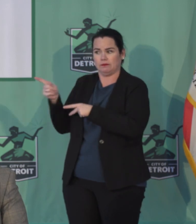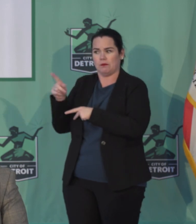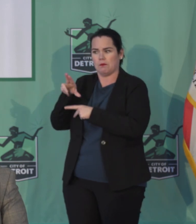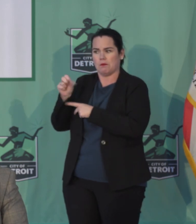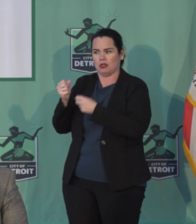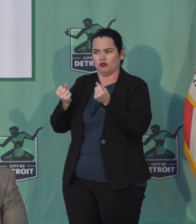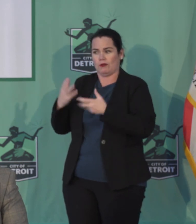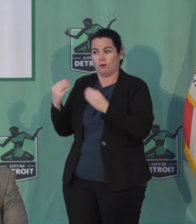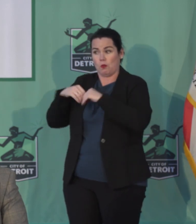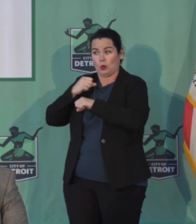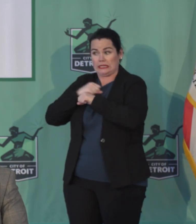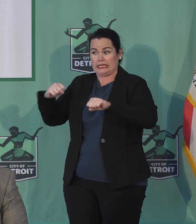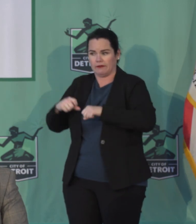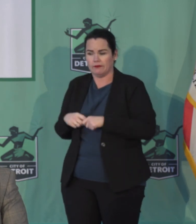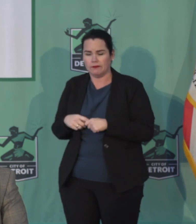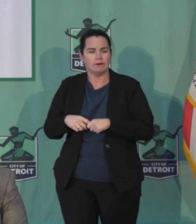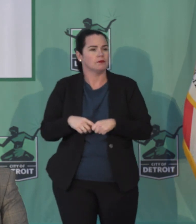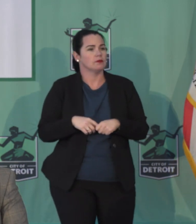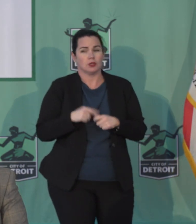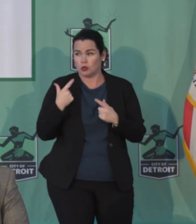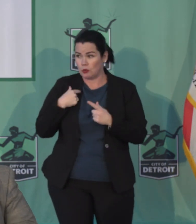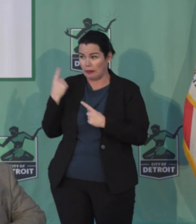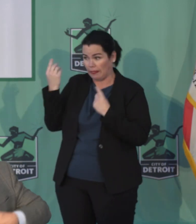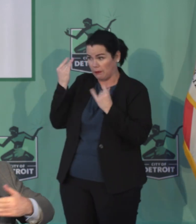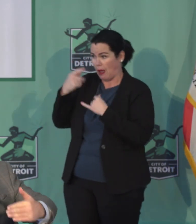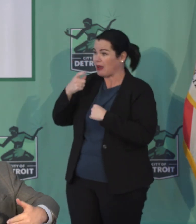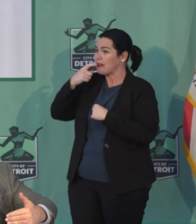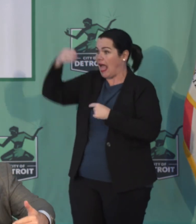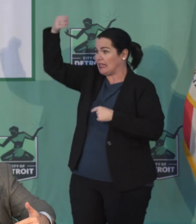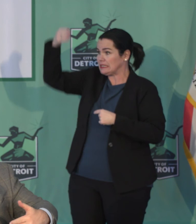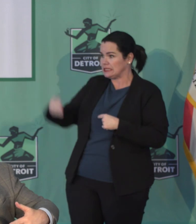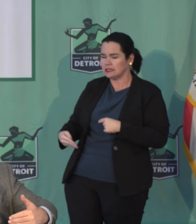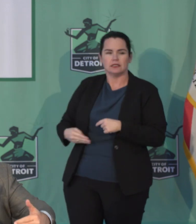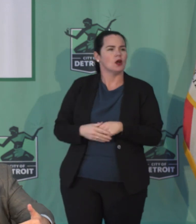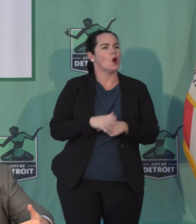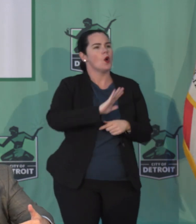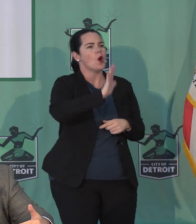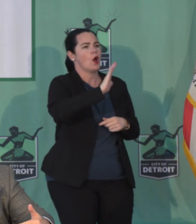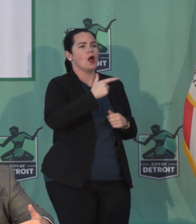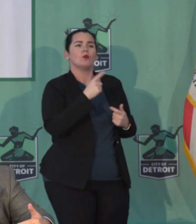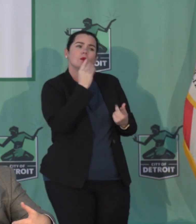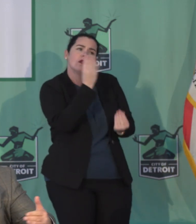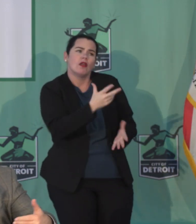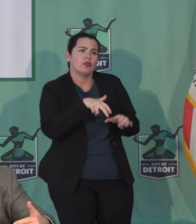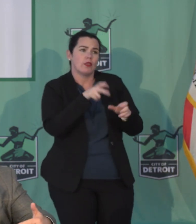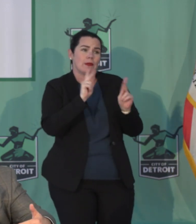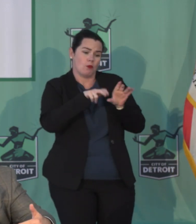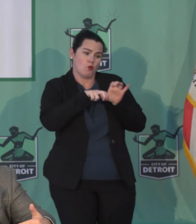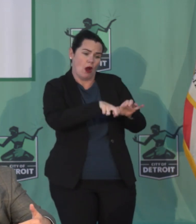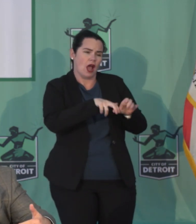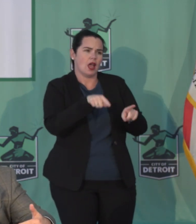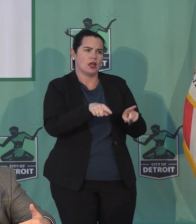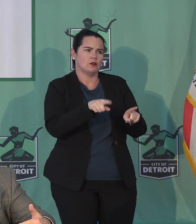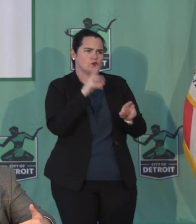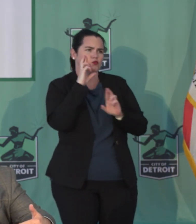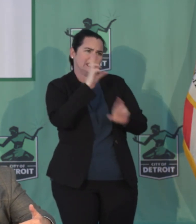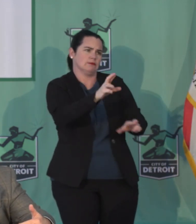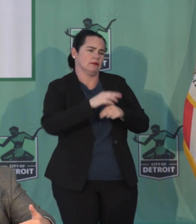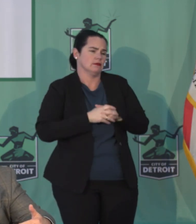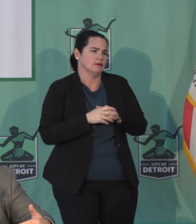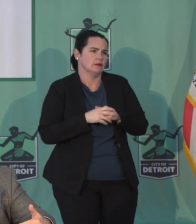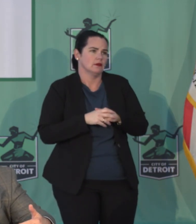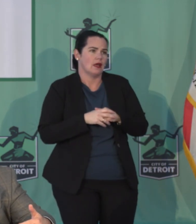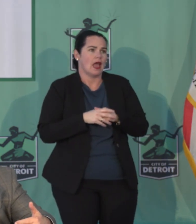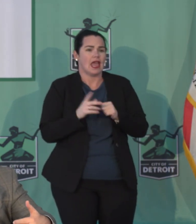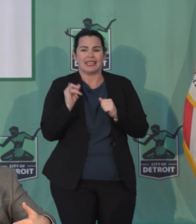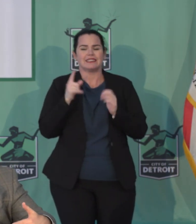or anything like that? From the drivers I have talked to, the riders are respecting the distance. Once in a while we have an issue and the transit police